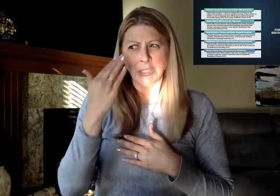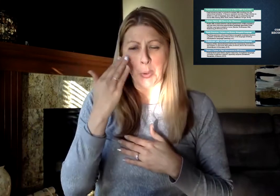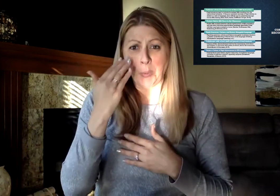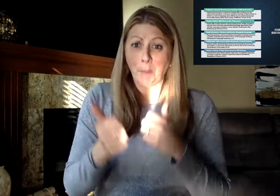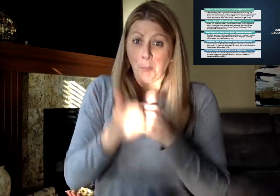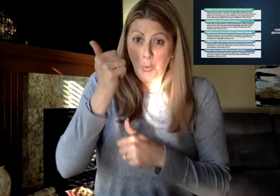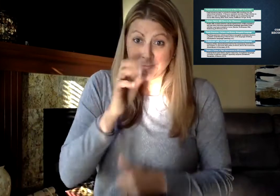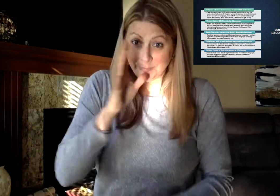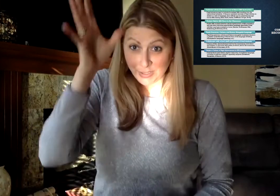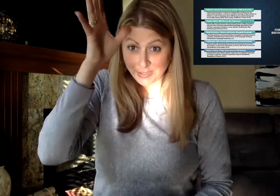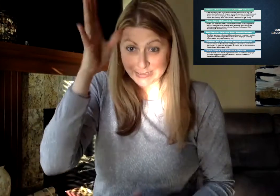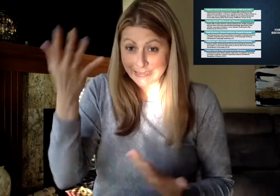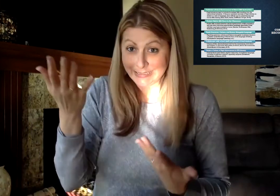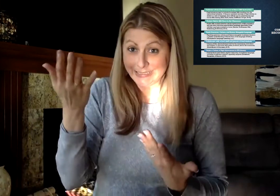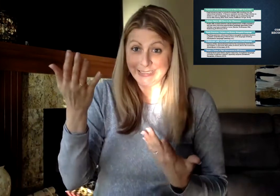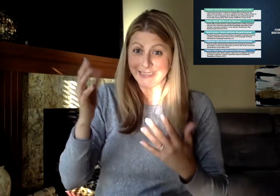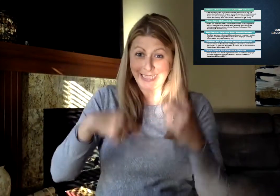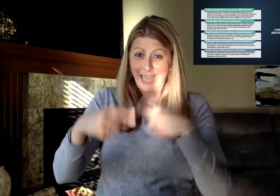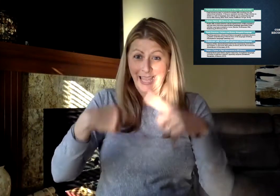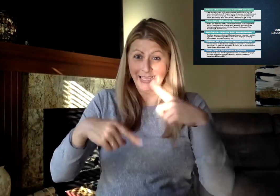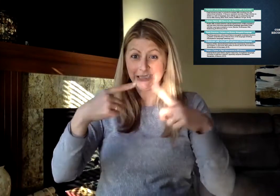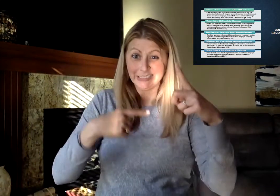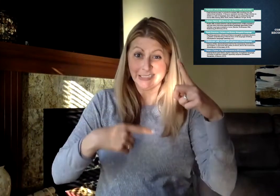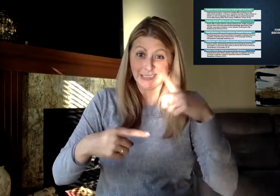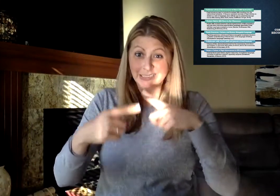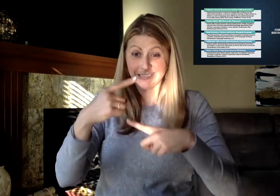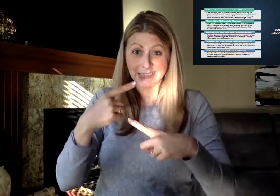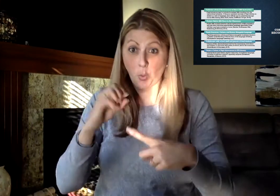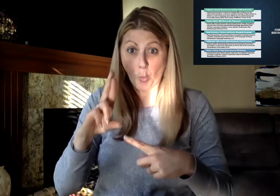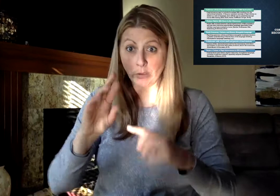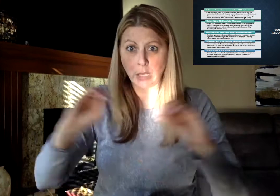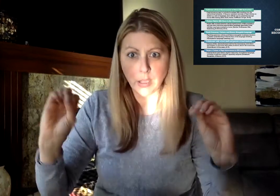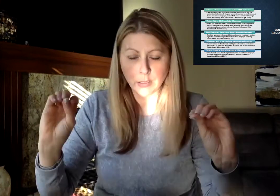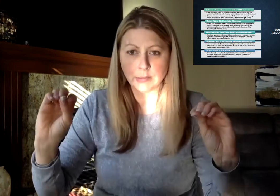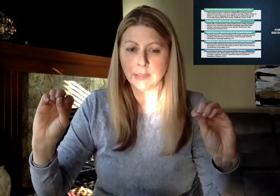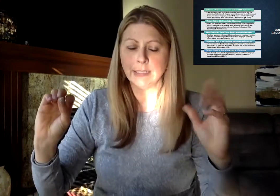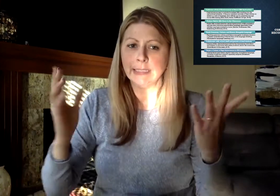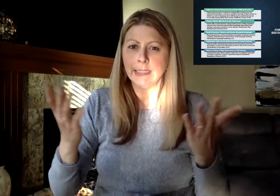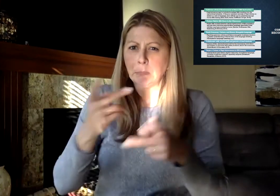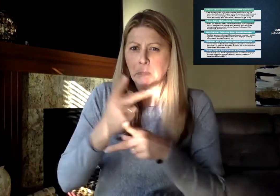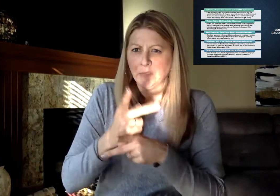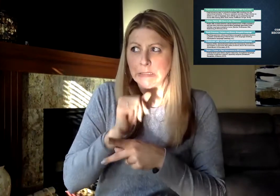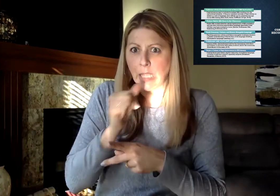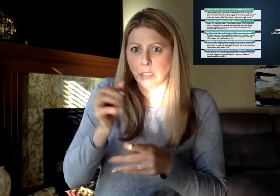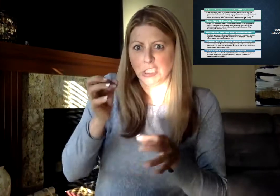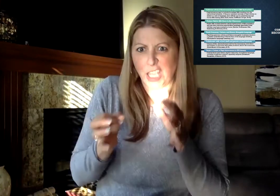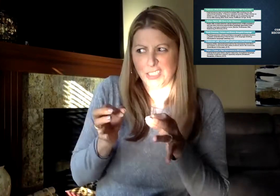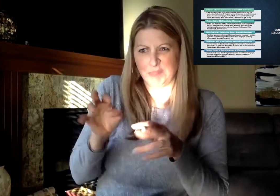parents. I know most parents, their signing skills are lacking or they have none. We want to be careful